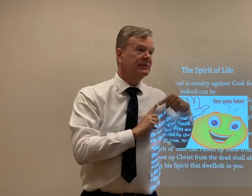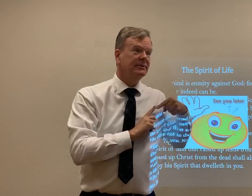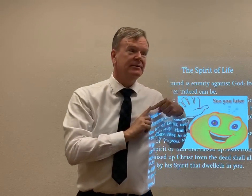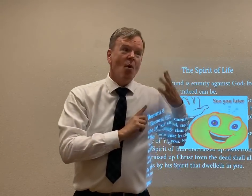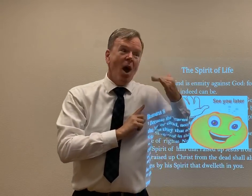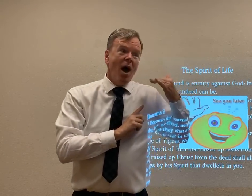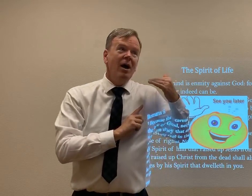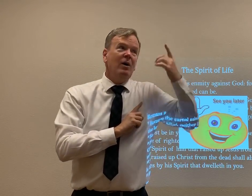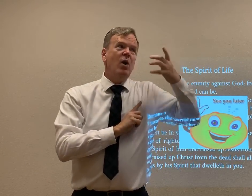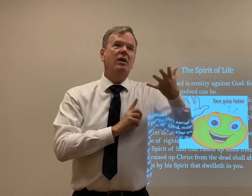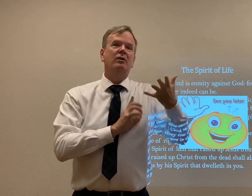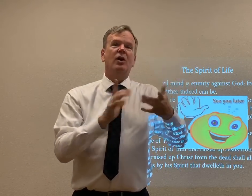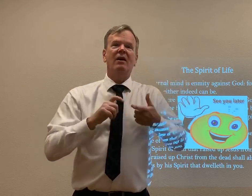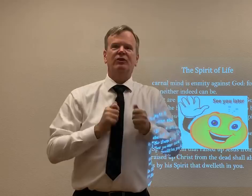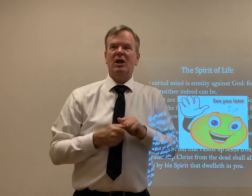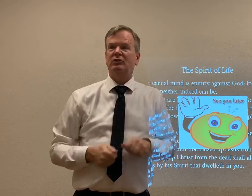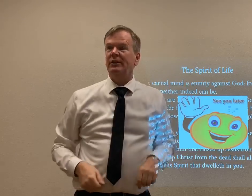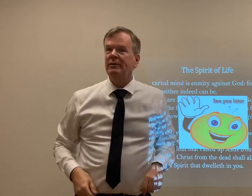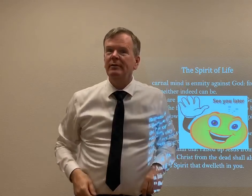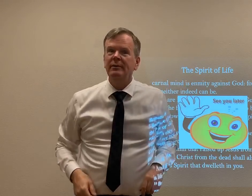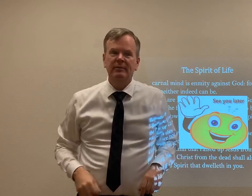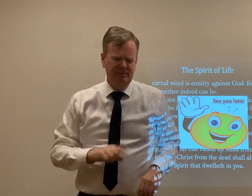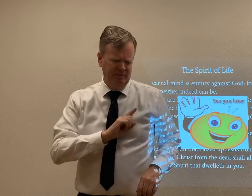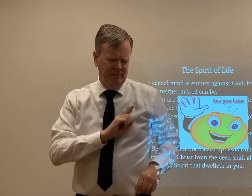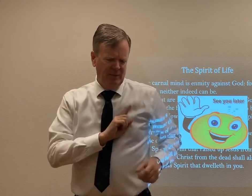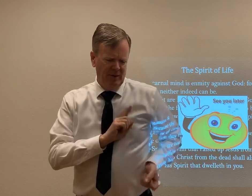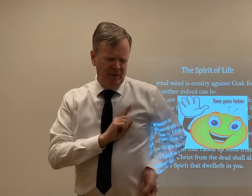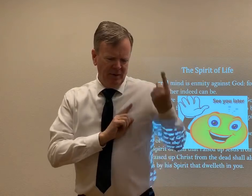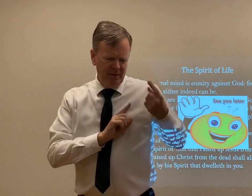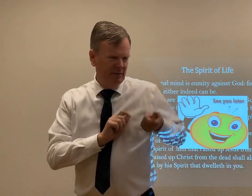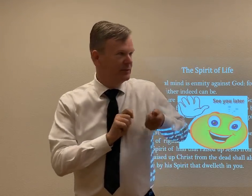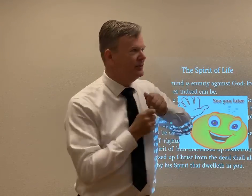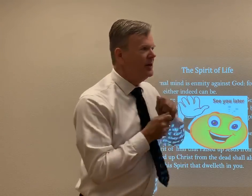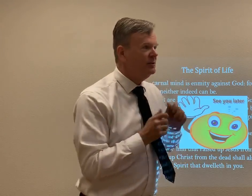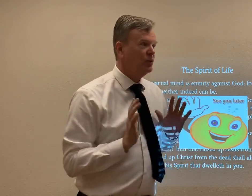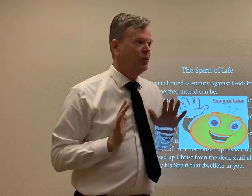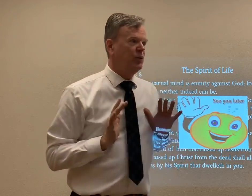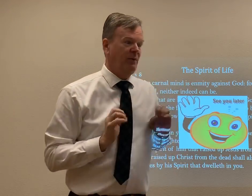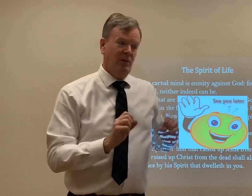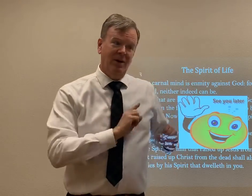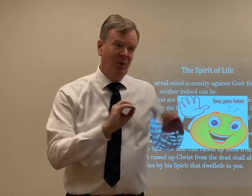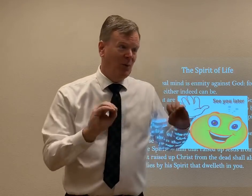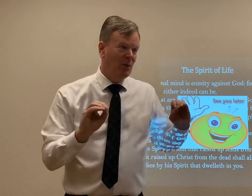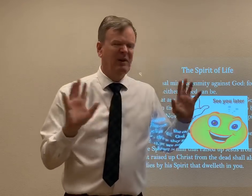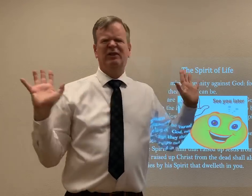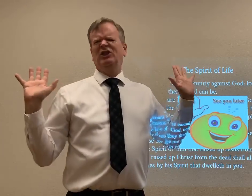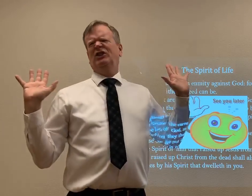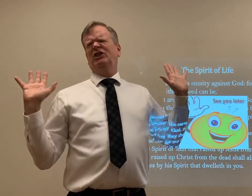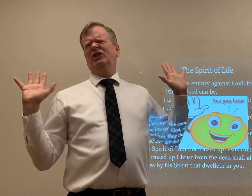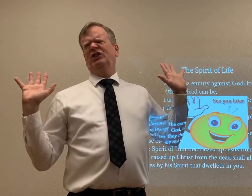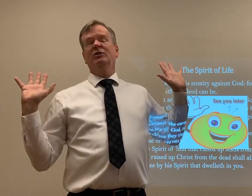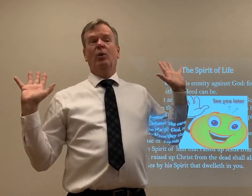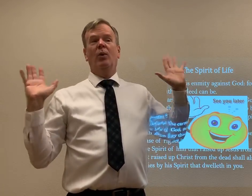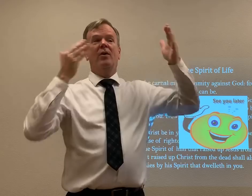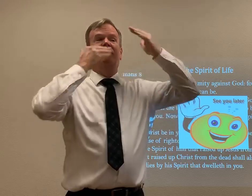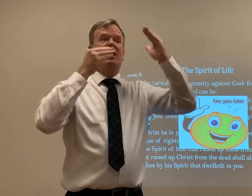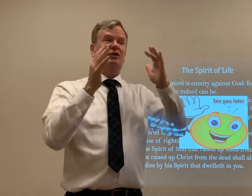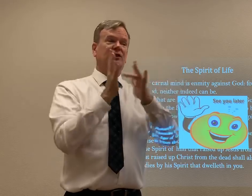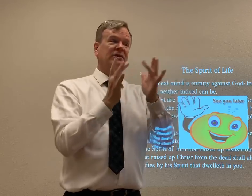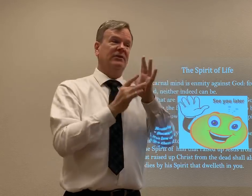it, that's precious, because that's God encouraging you to change your life. If you don't feel it, that's when